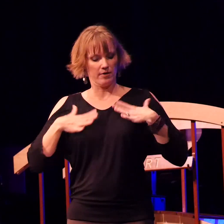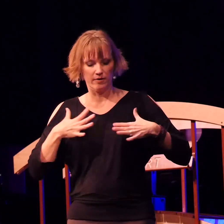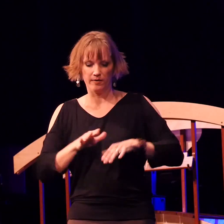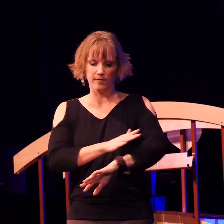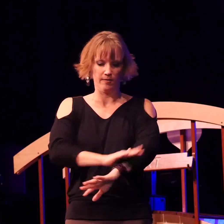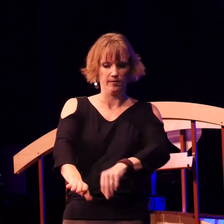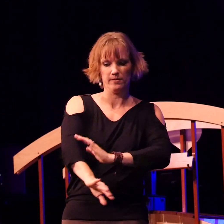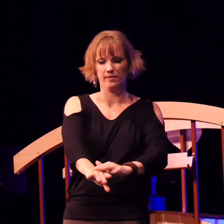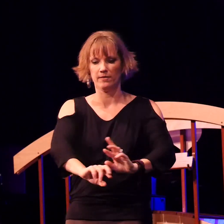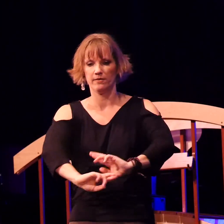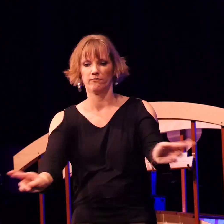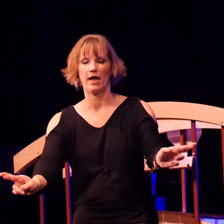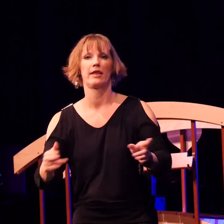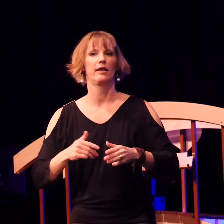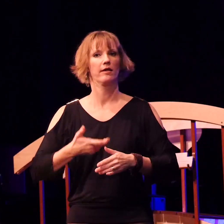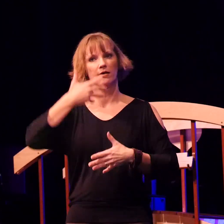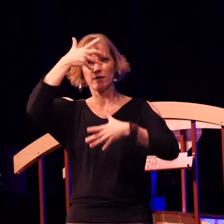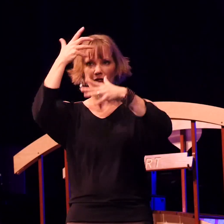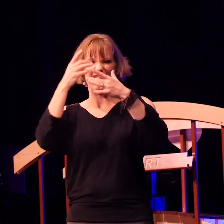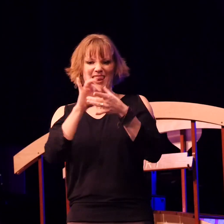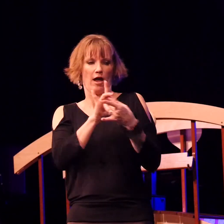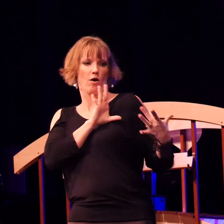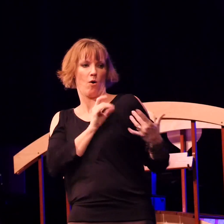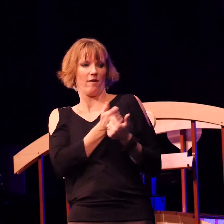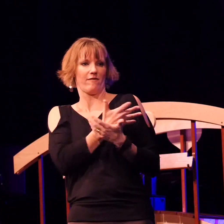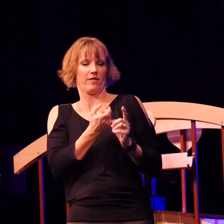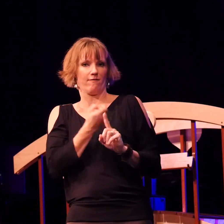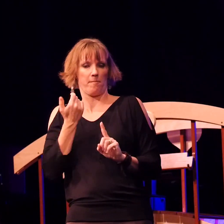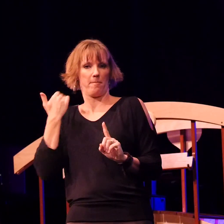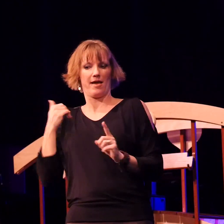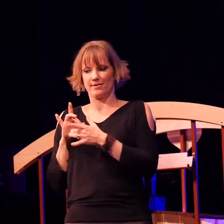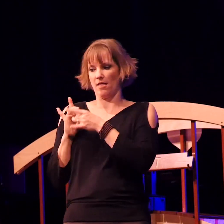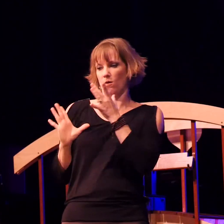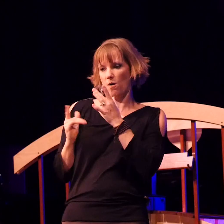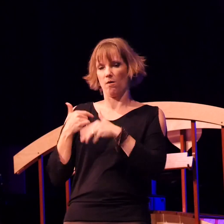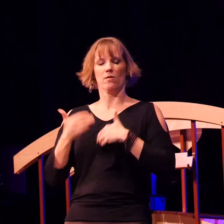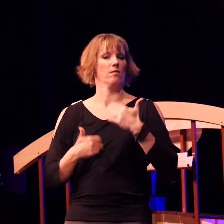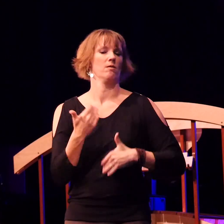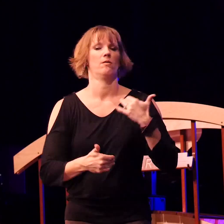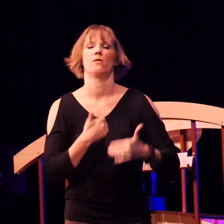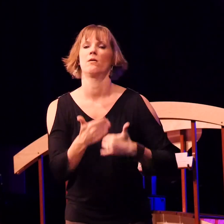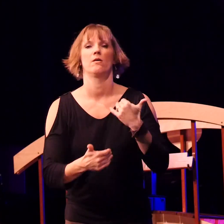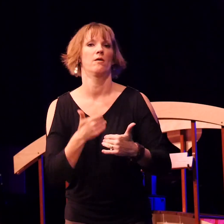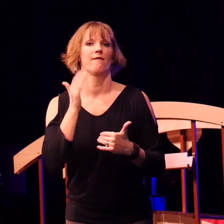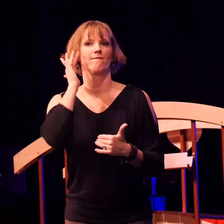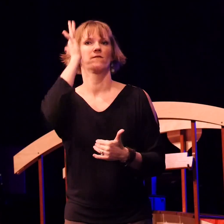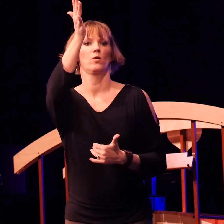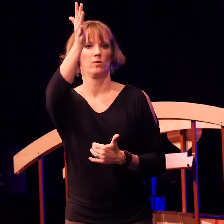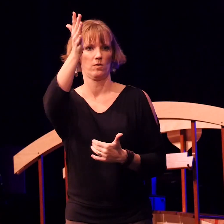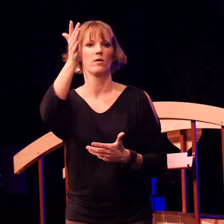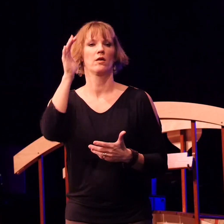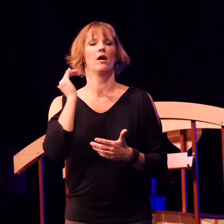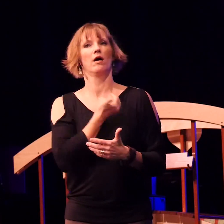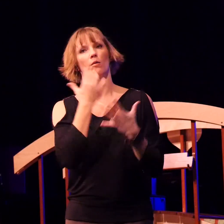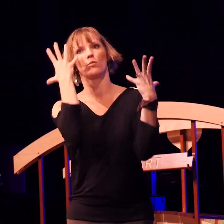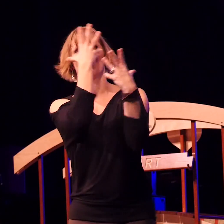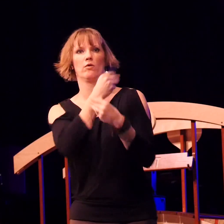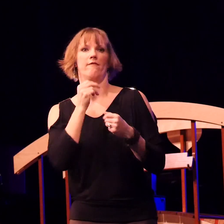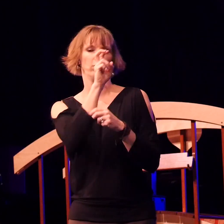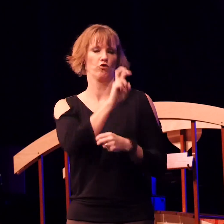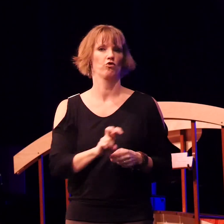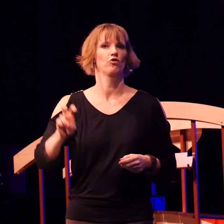and go back, not laden with a bunch of junk from the past, but to go back and to move forward on our beautiful, beautiful